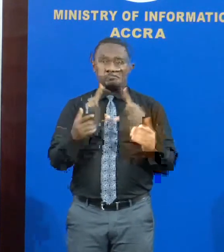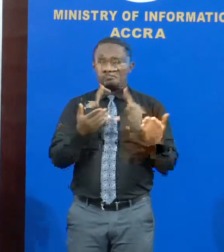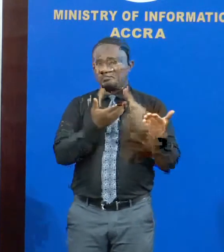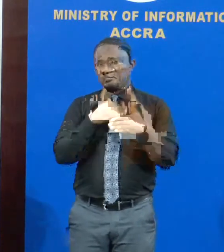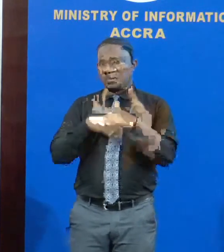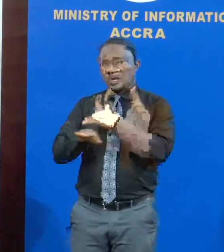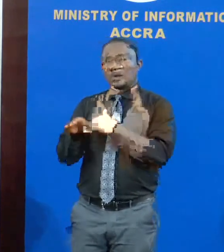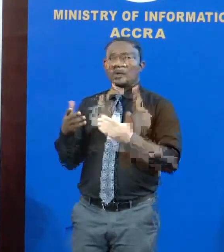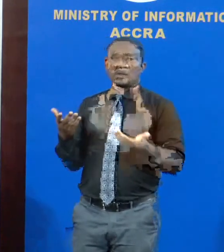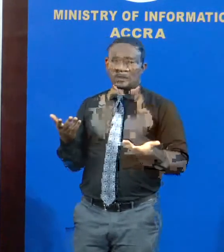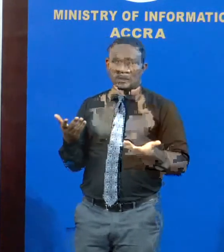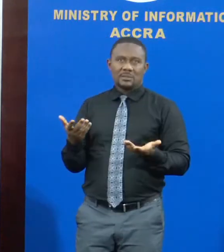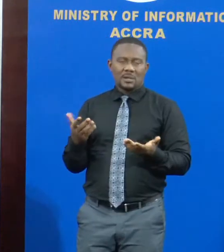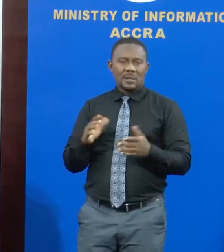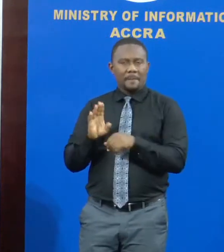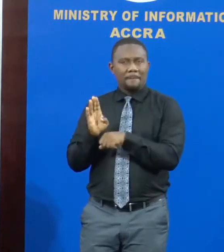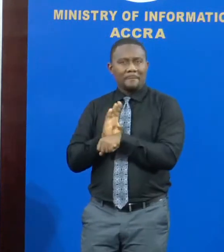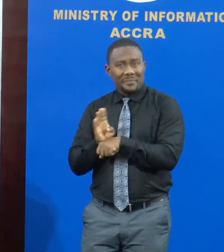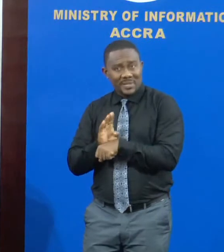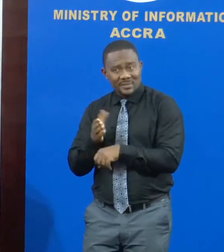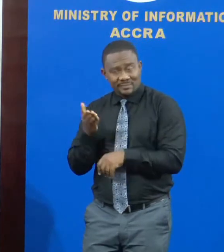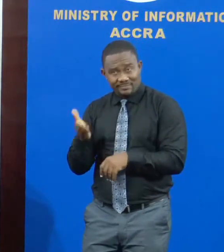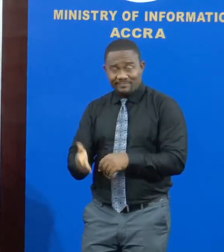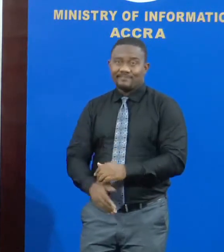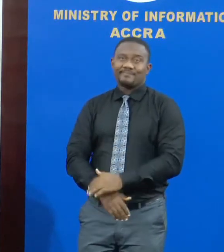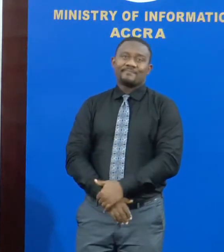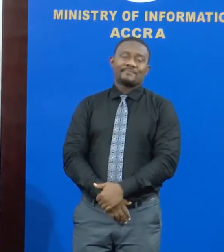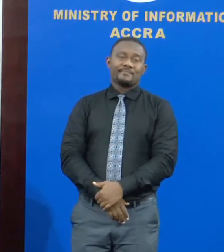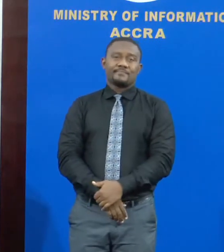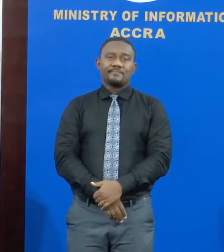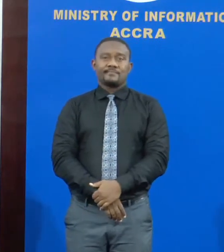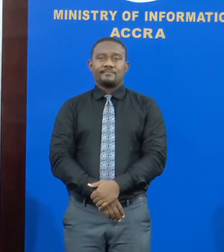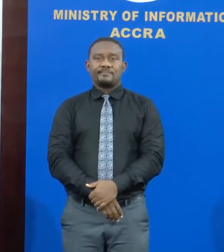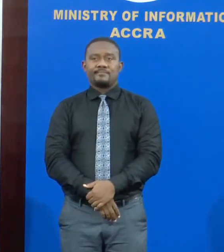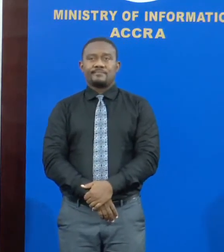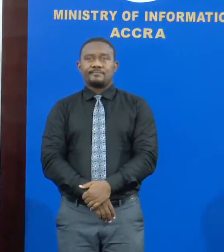come to us to transact SSNIT business.